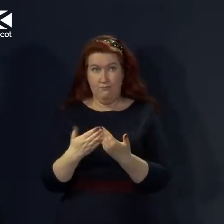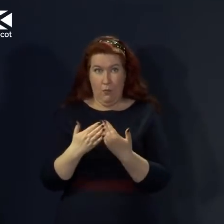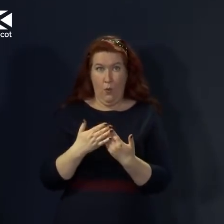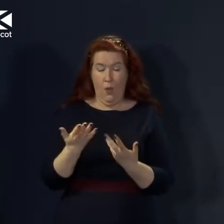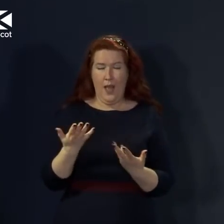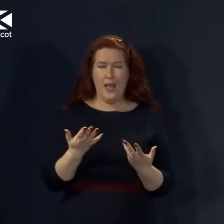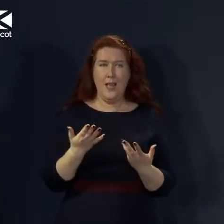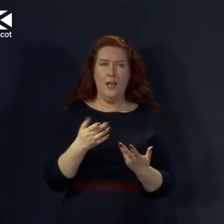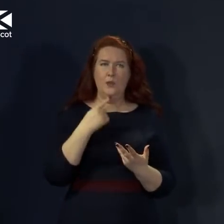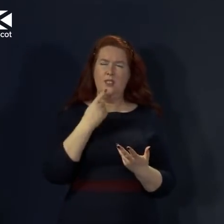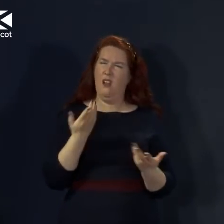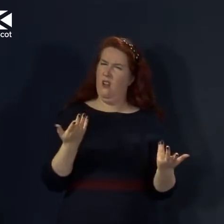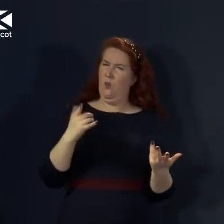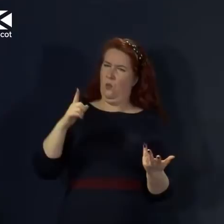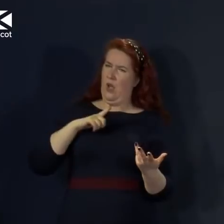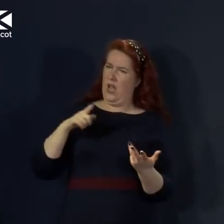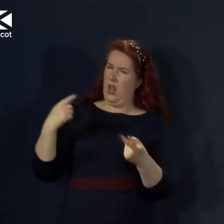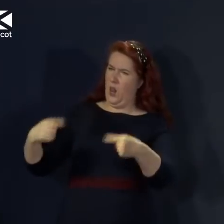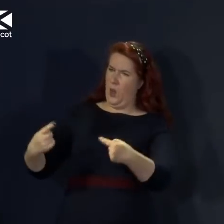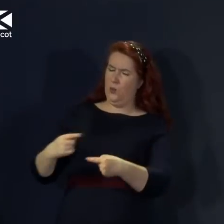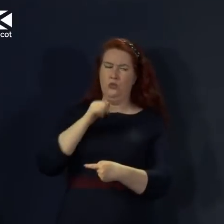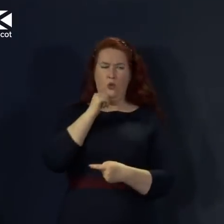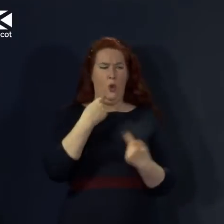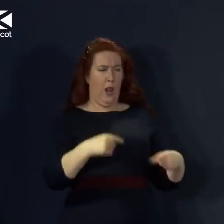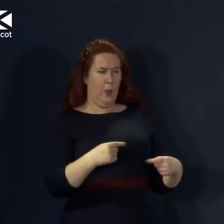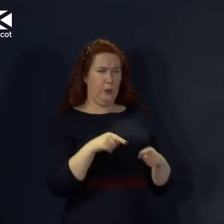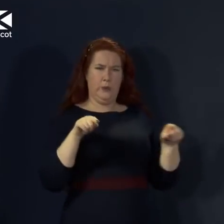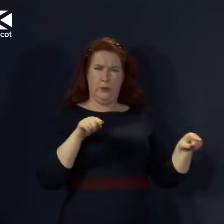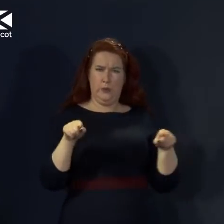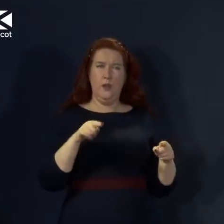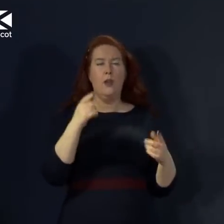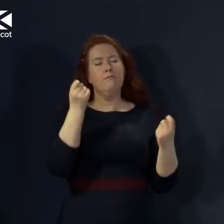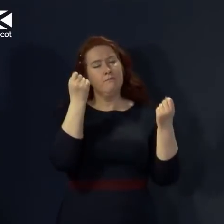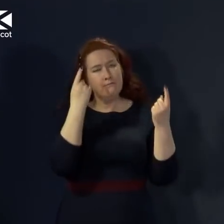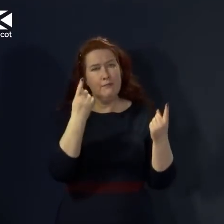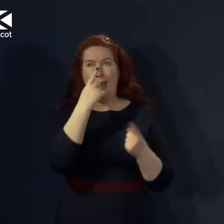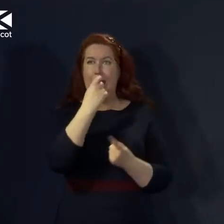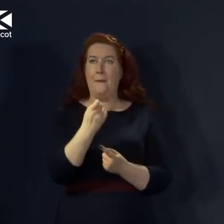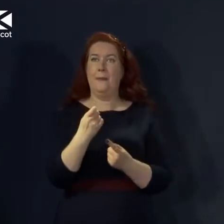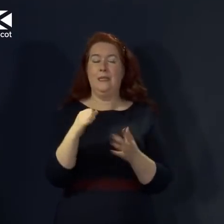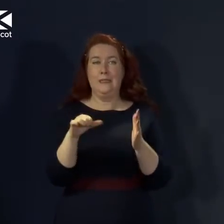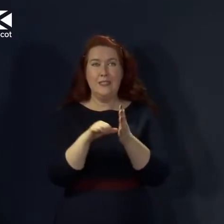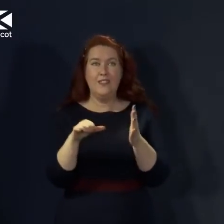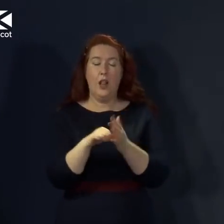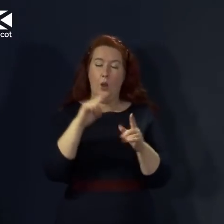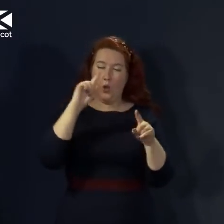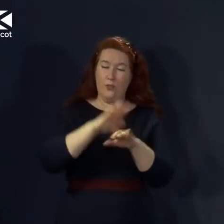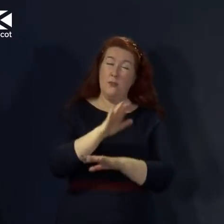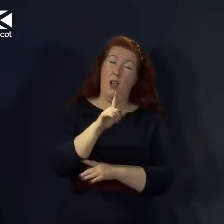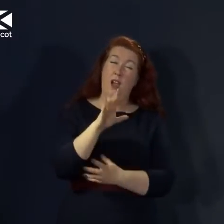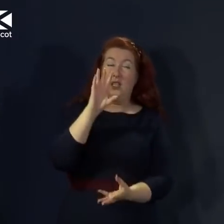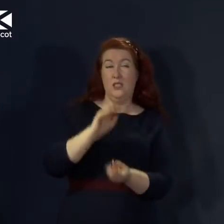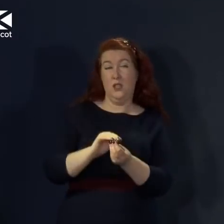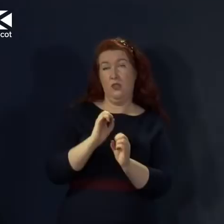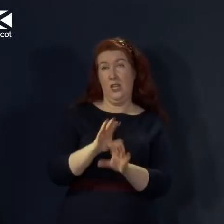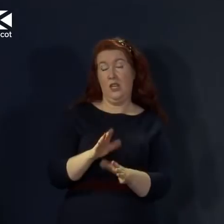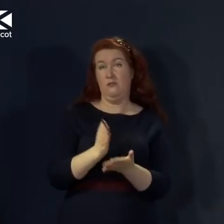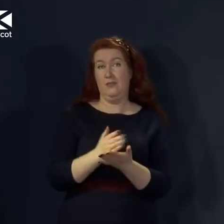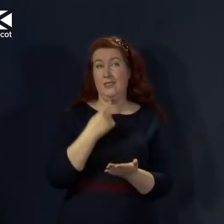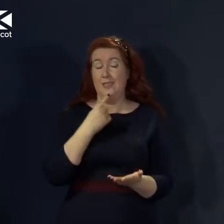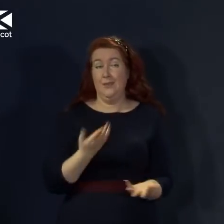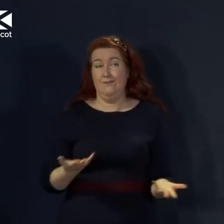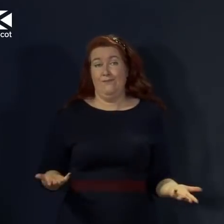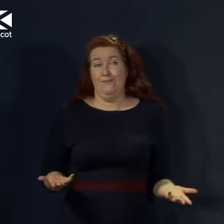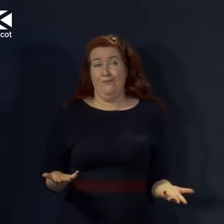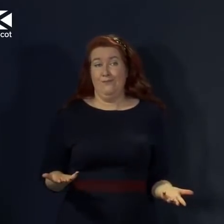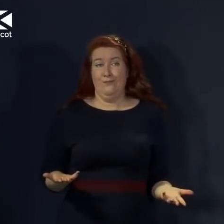these apparent anomalies appear. And I know they can be difficult and confusing for people, but I suppose I can summarise it by saying it's simply a